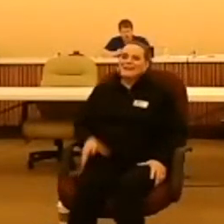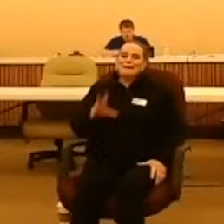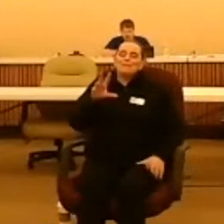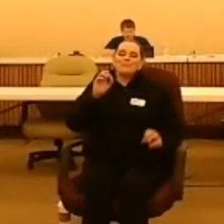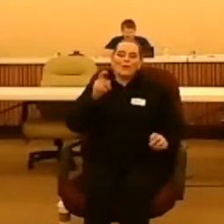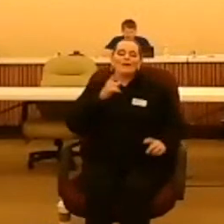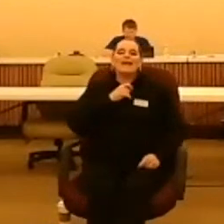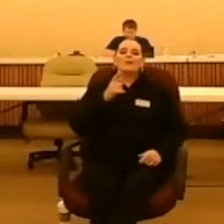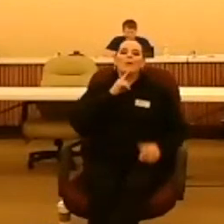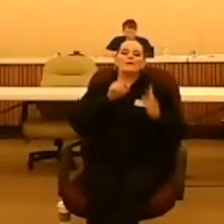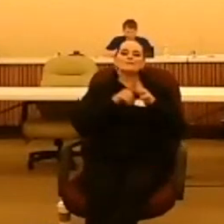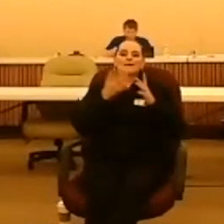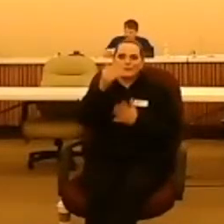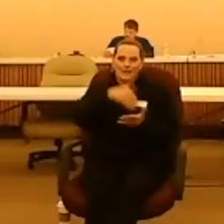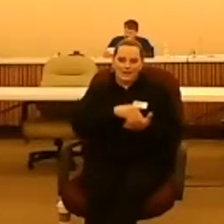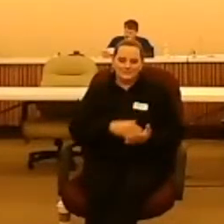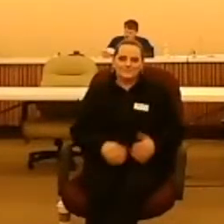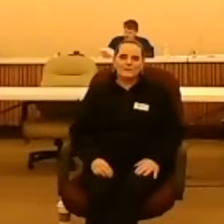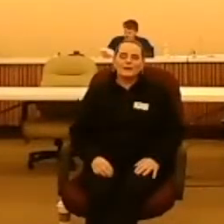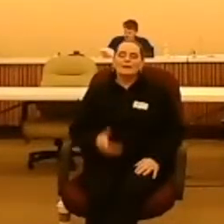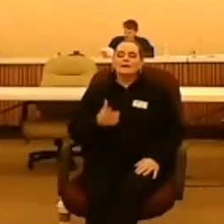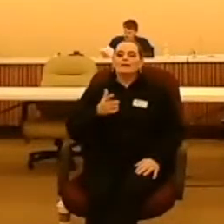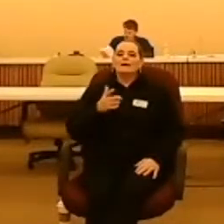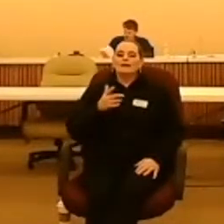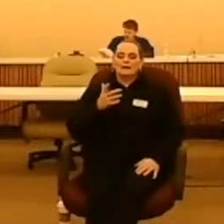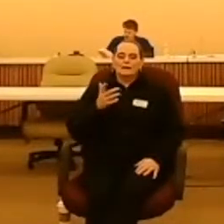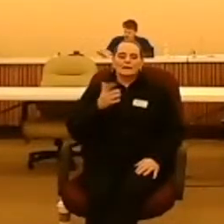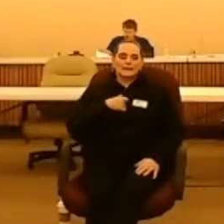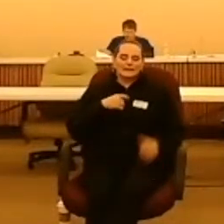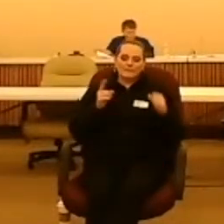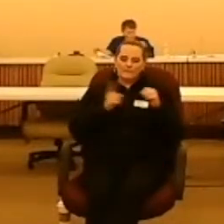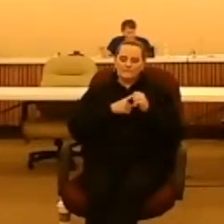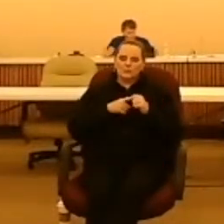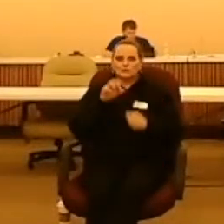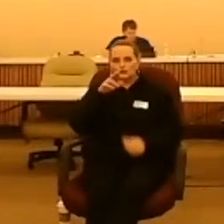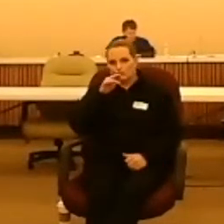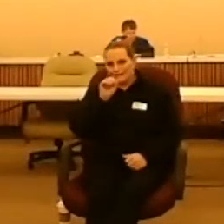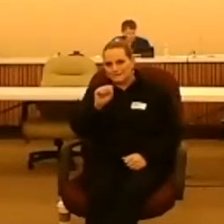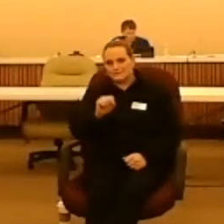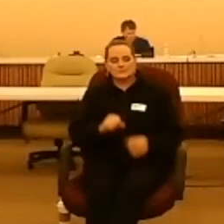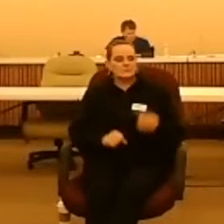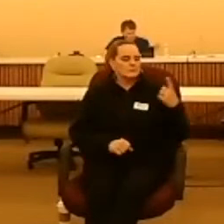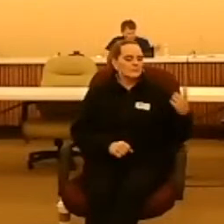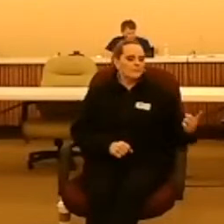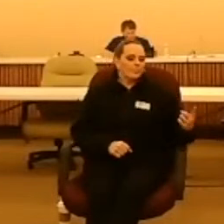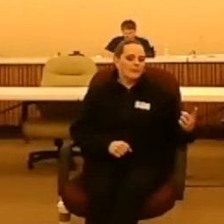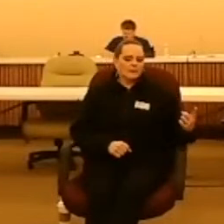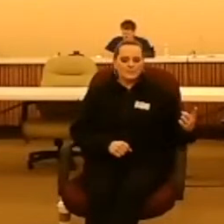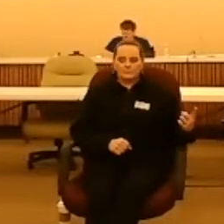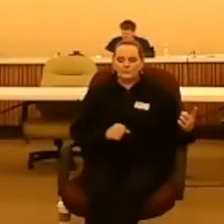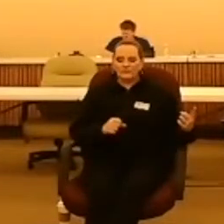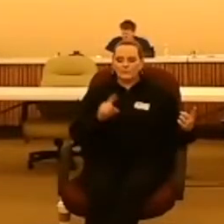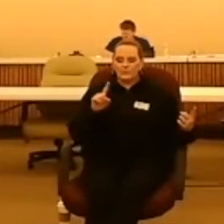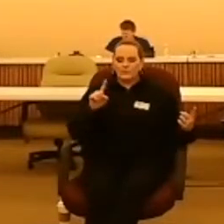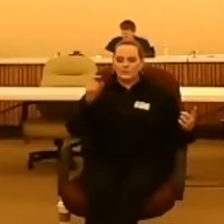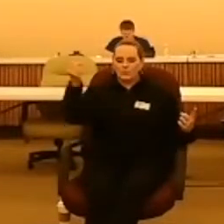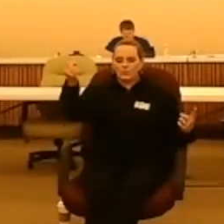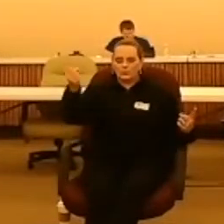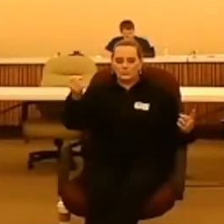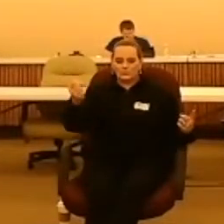are resuming. Can I get the first resolution? Hang on 1 second,